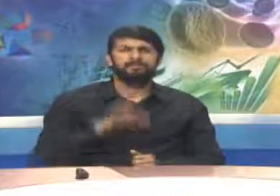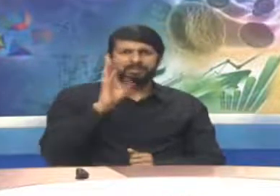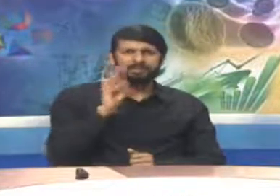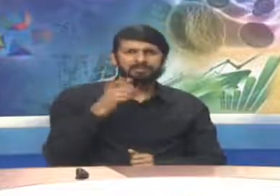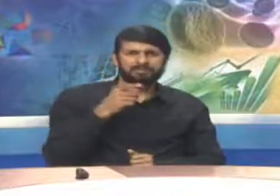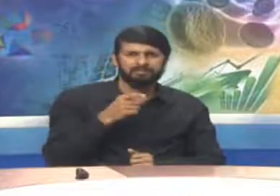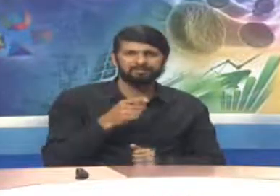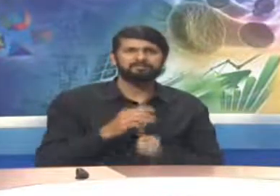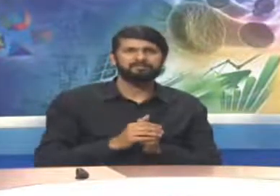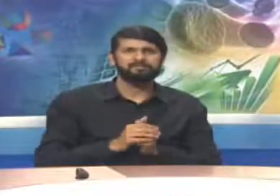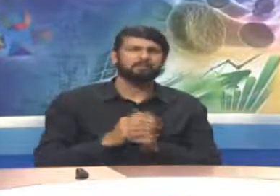Fourth is